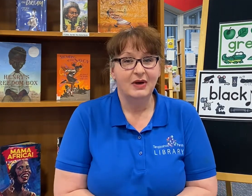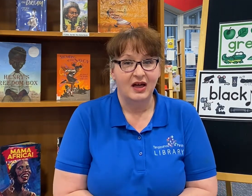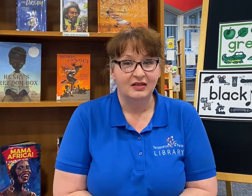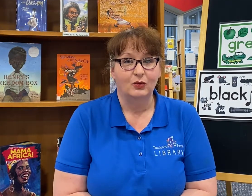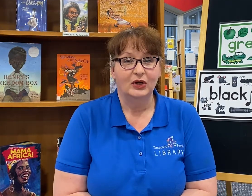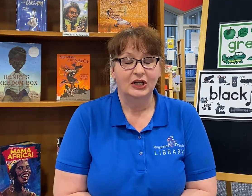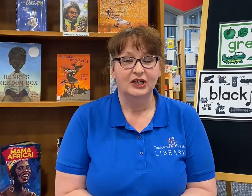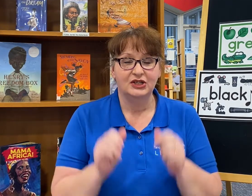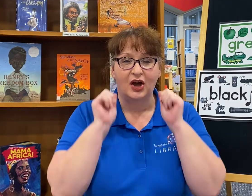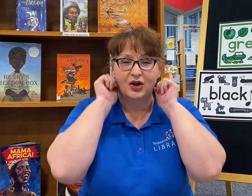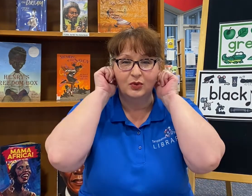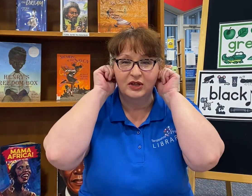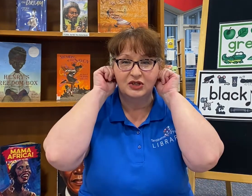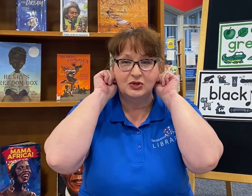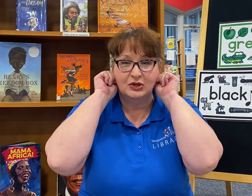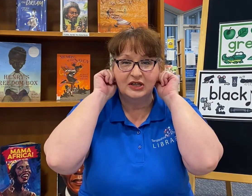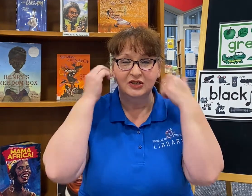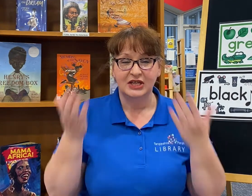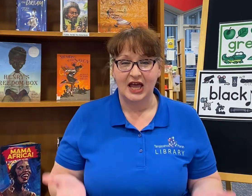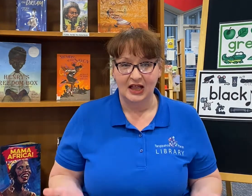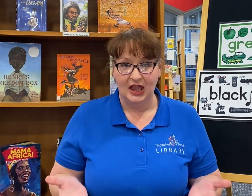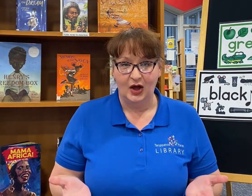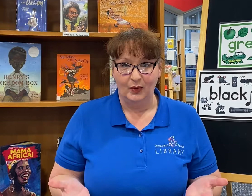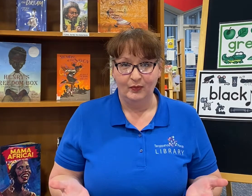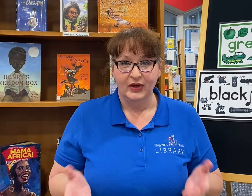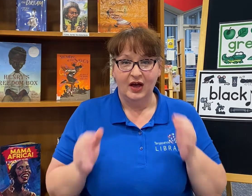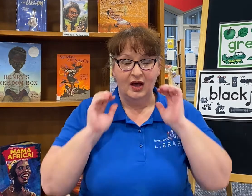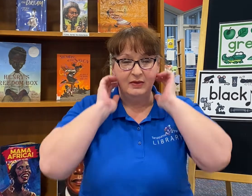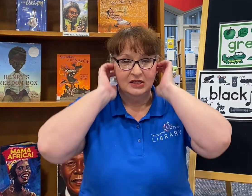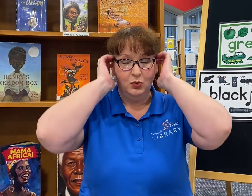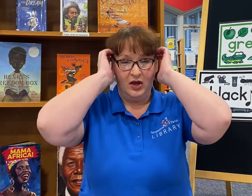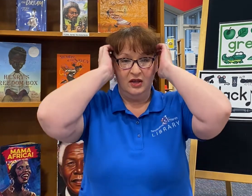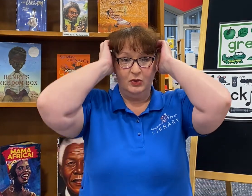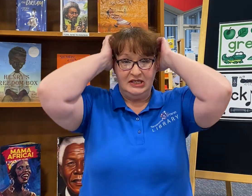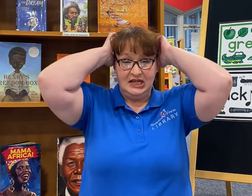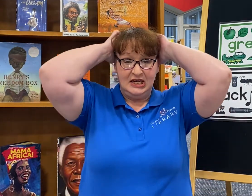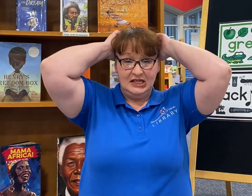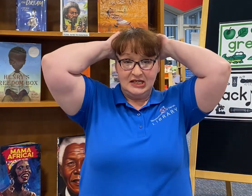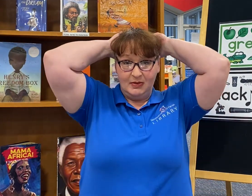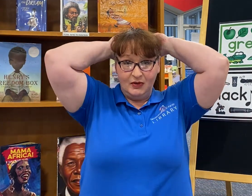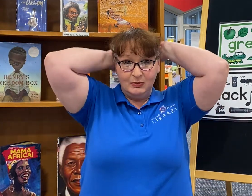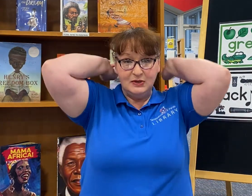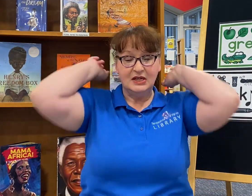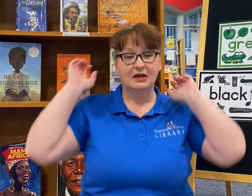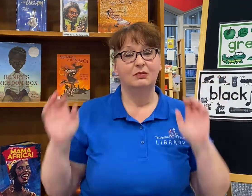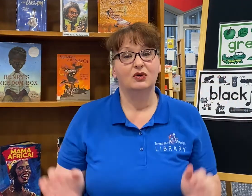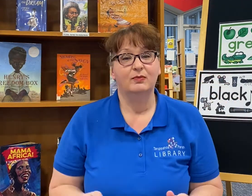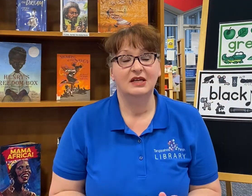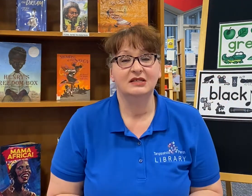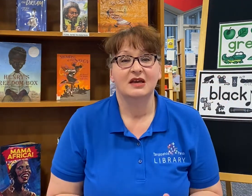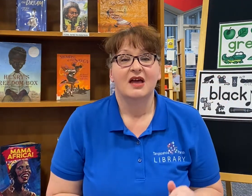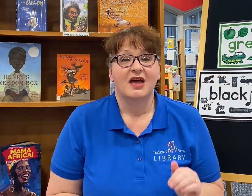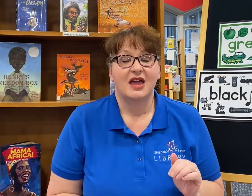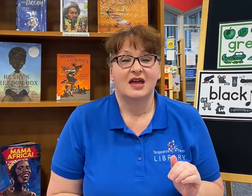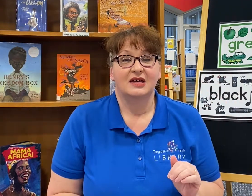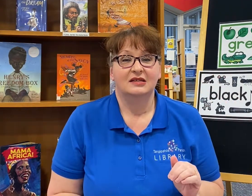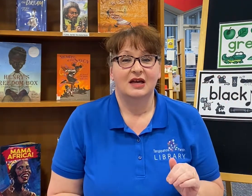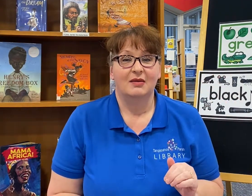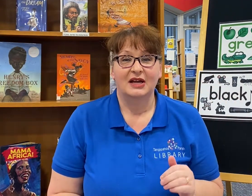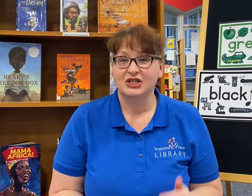month, we're going to go with Do Your Ears Hang Low. It's one that we did in some of our music and movement, and I just want